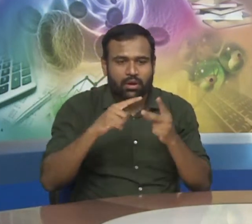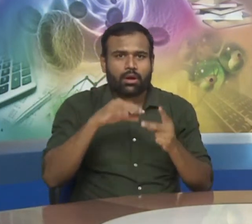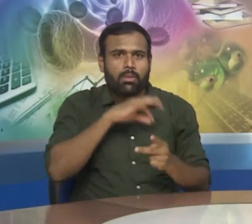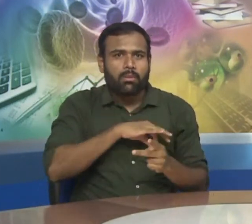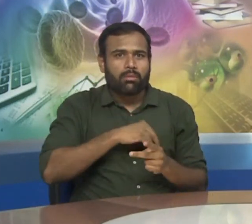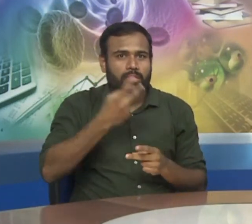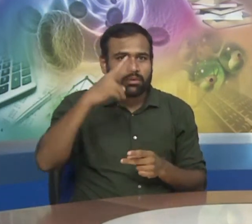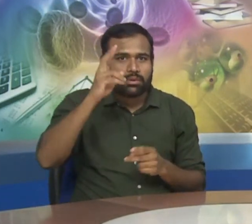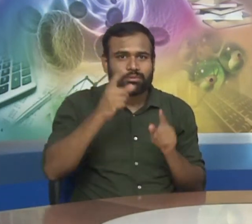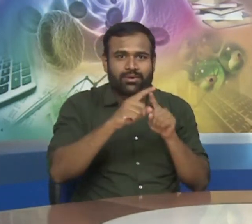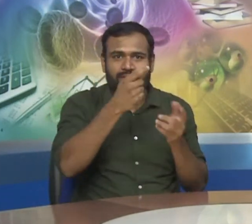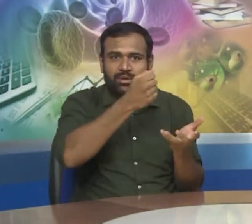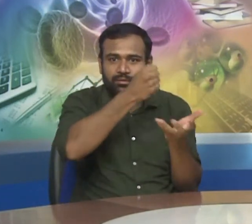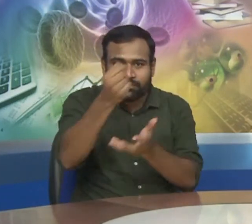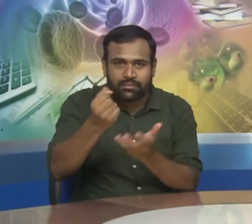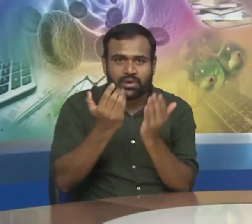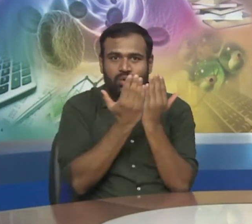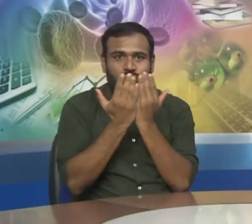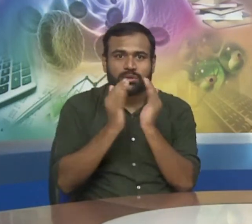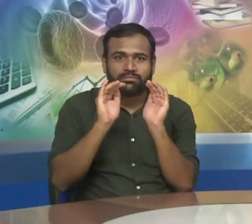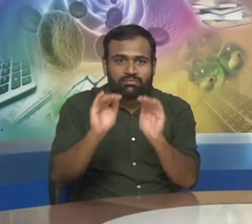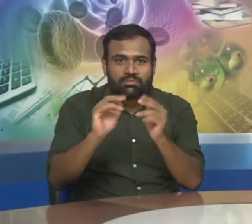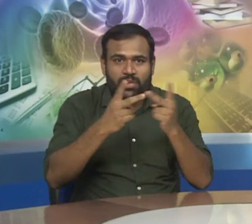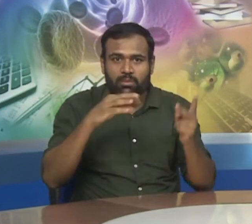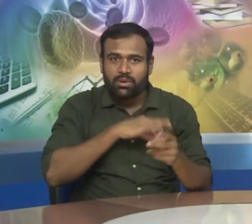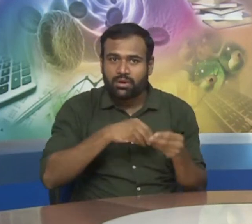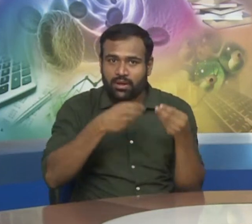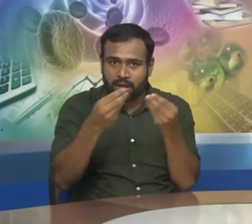relaxation of eligibility conditions.